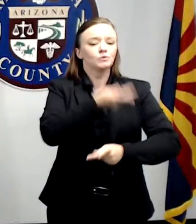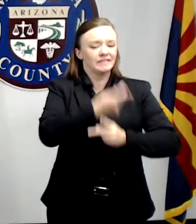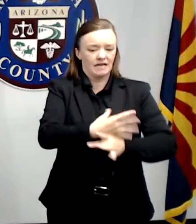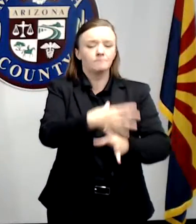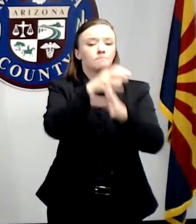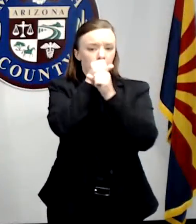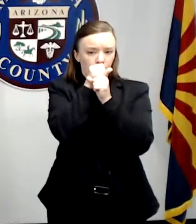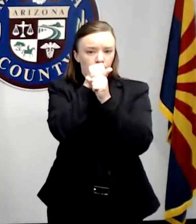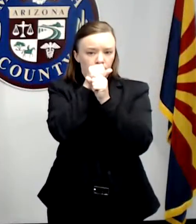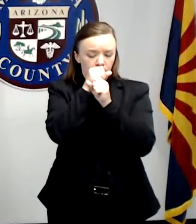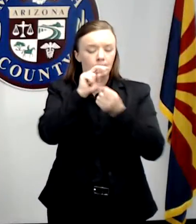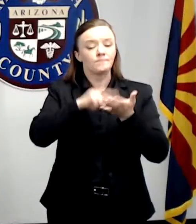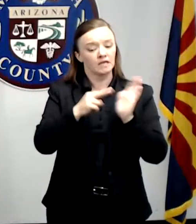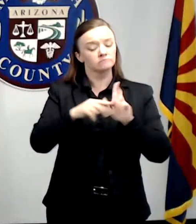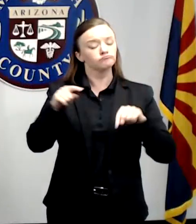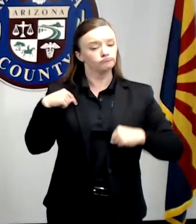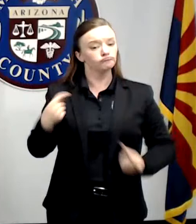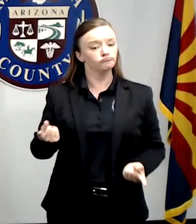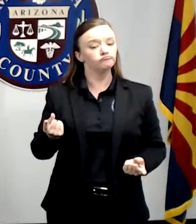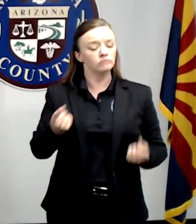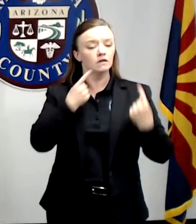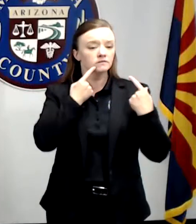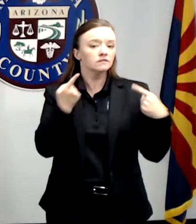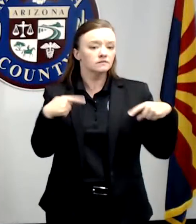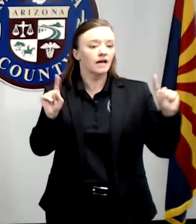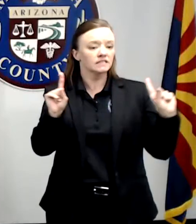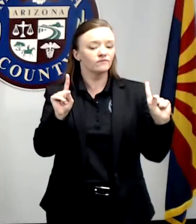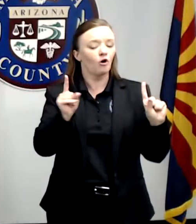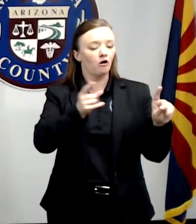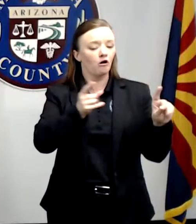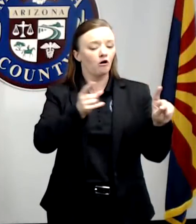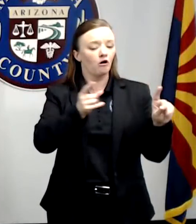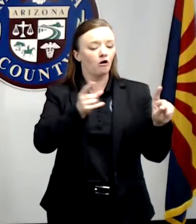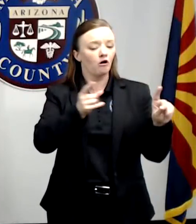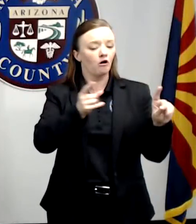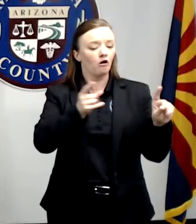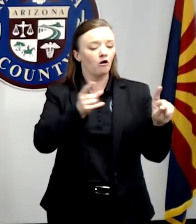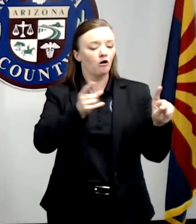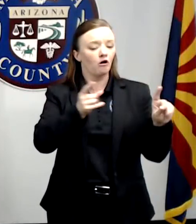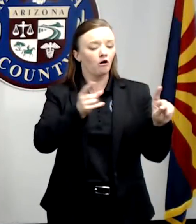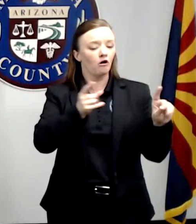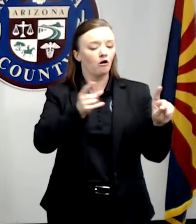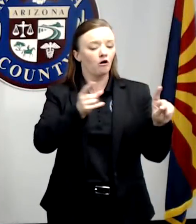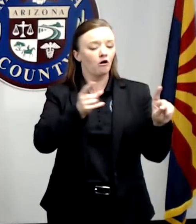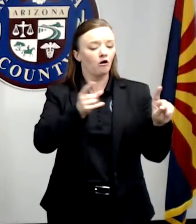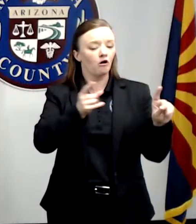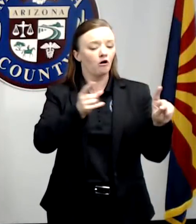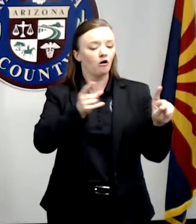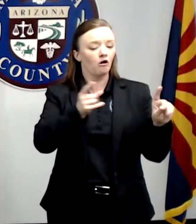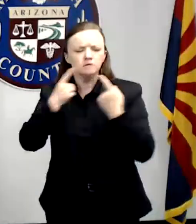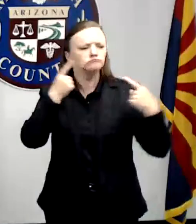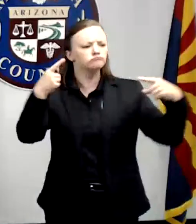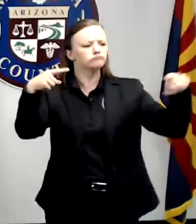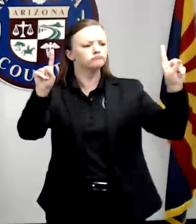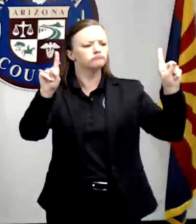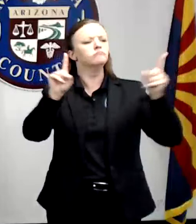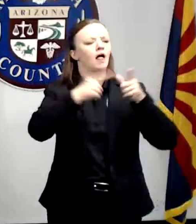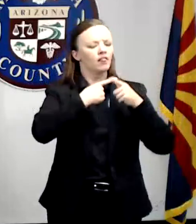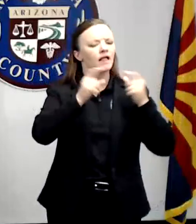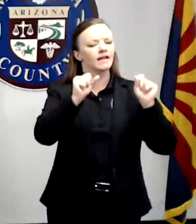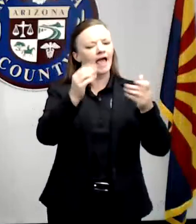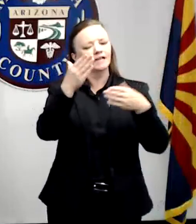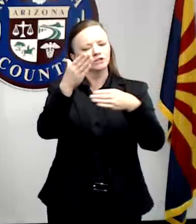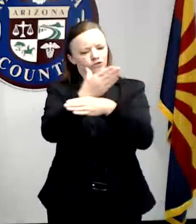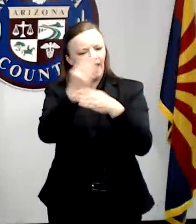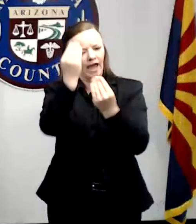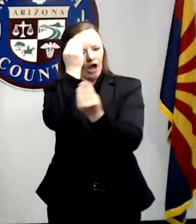confidential. We have been successful in working with people to get the information that we need to share with others to